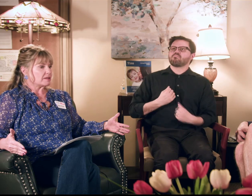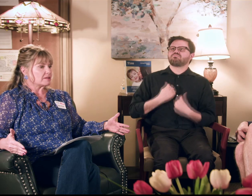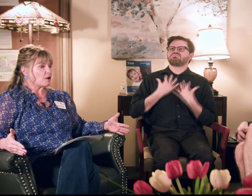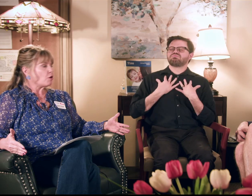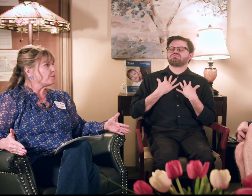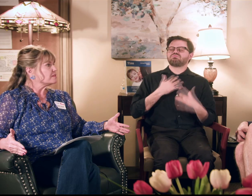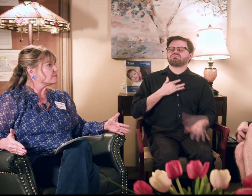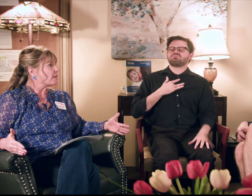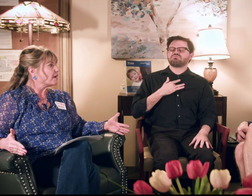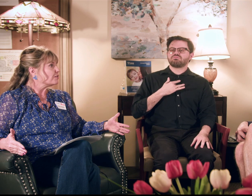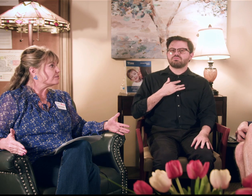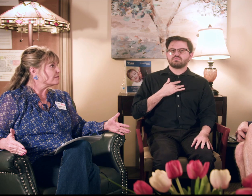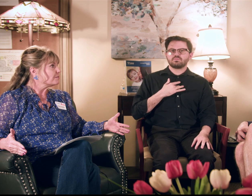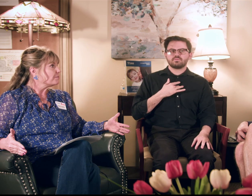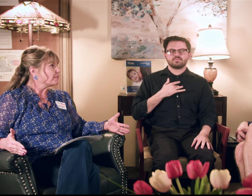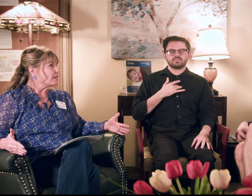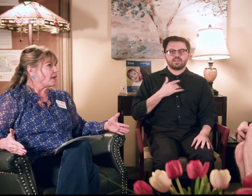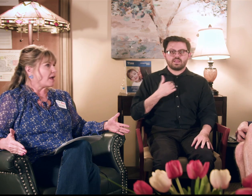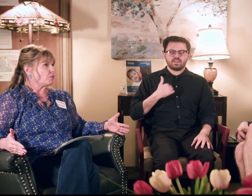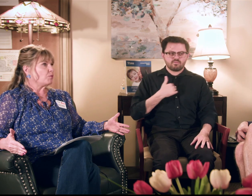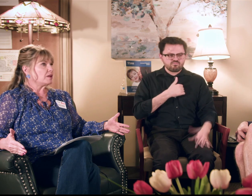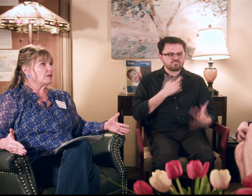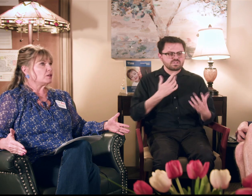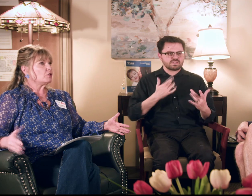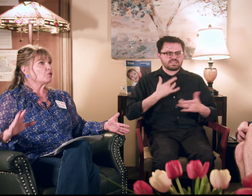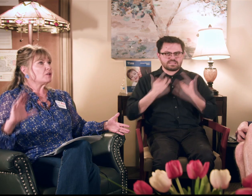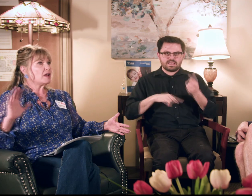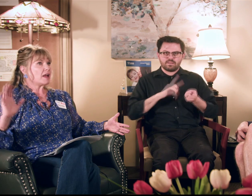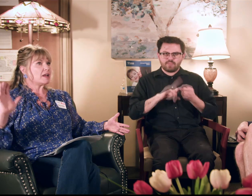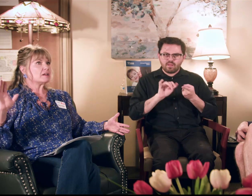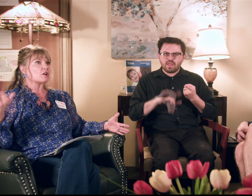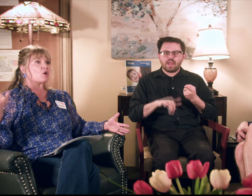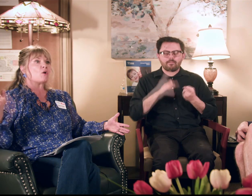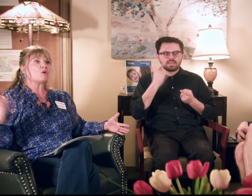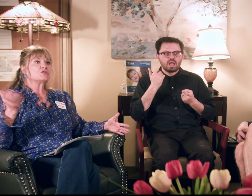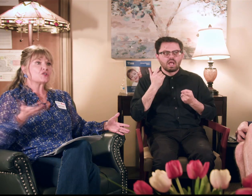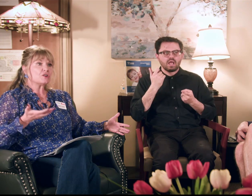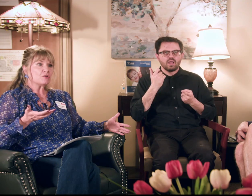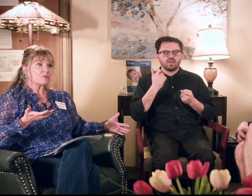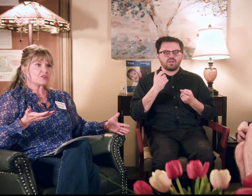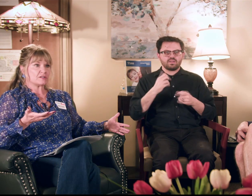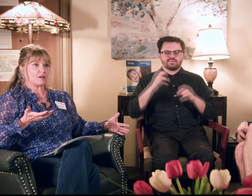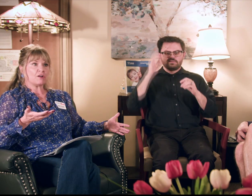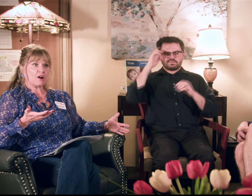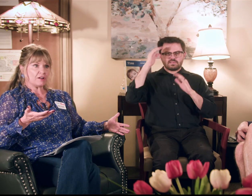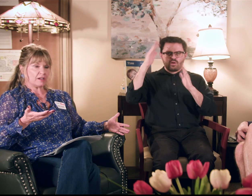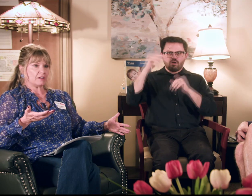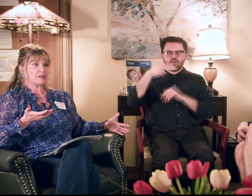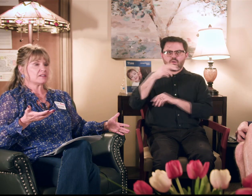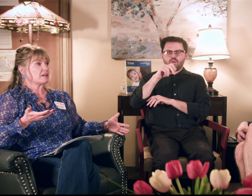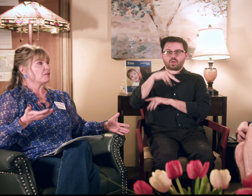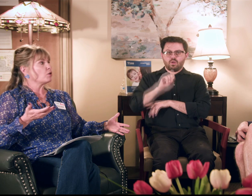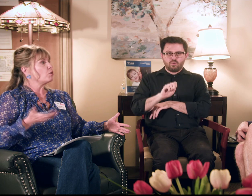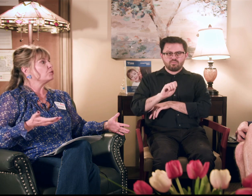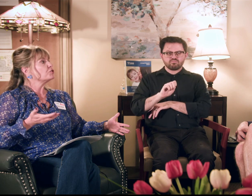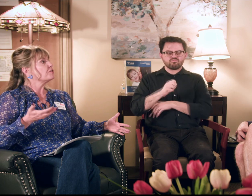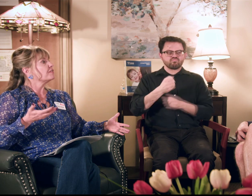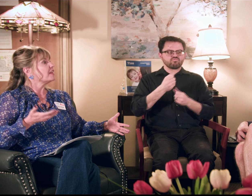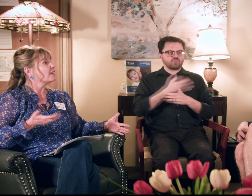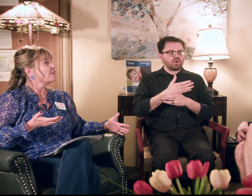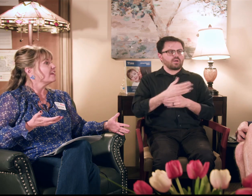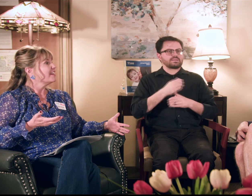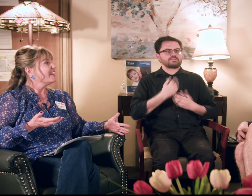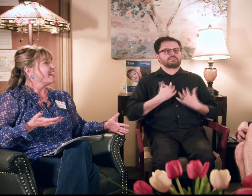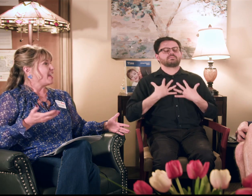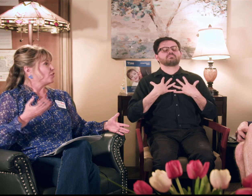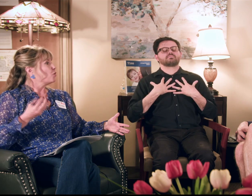about because hope inspires. And when you create a culture, which is our heart here, is to have a culture